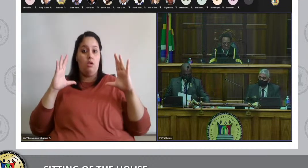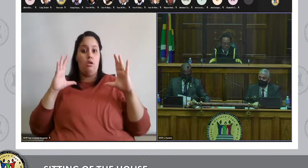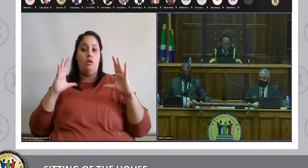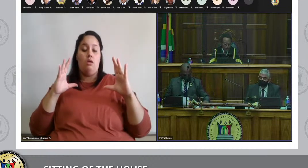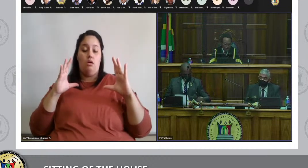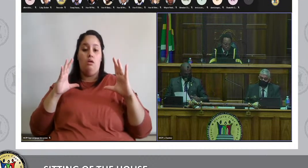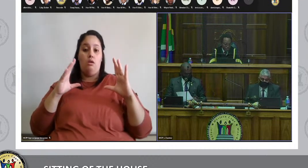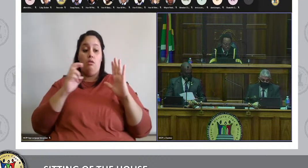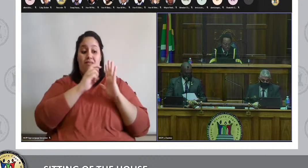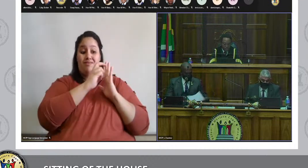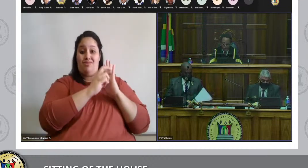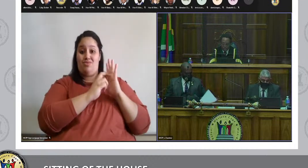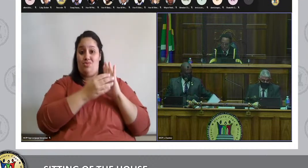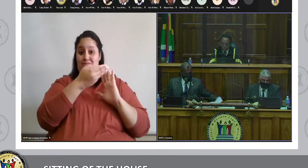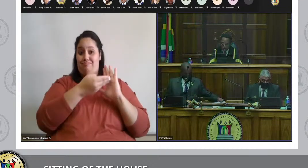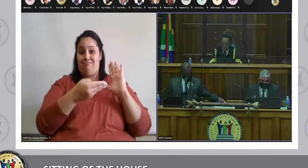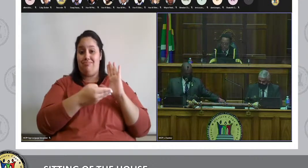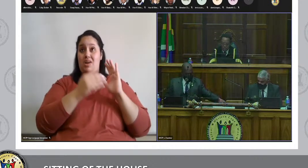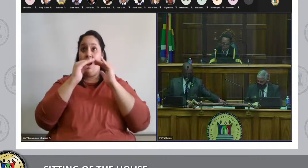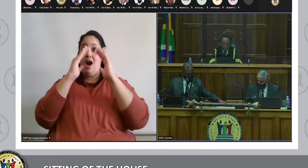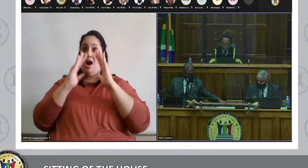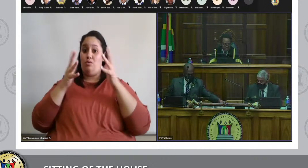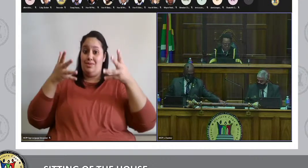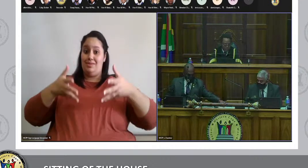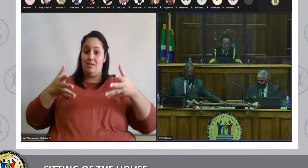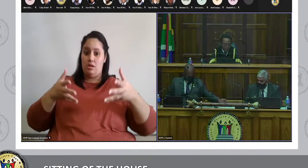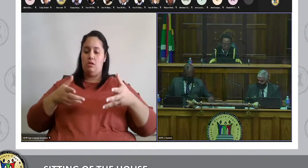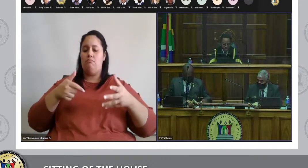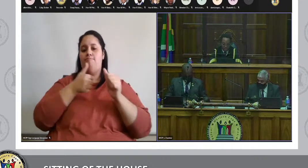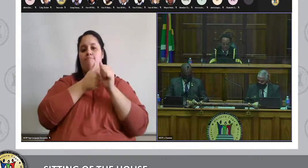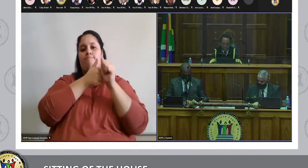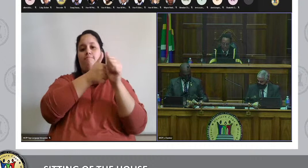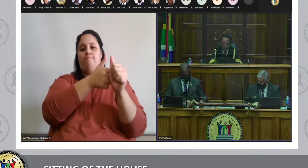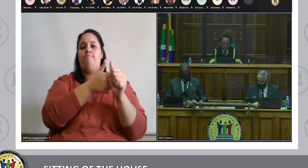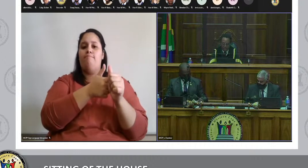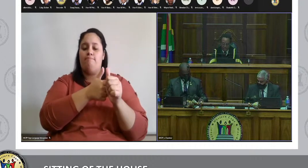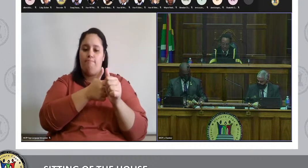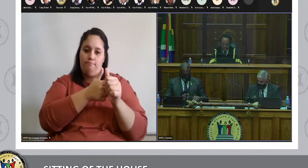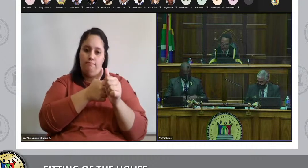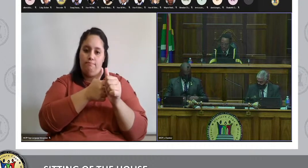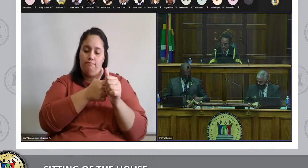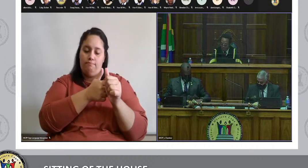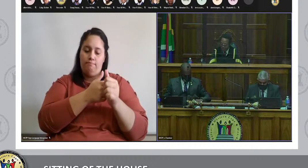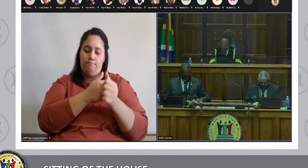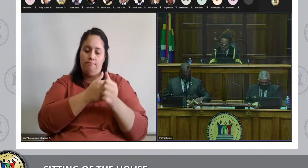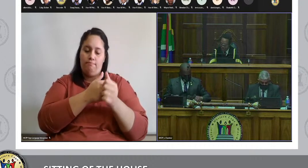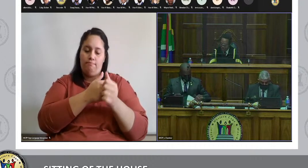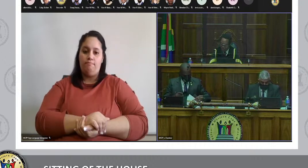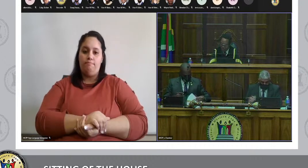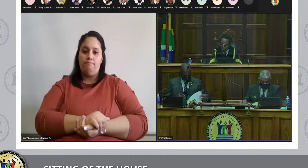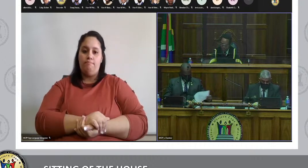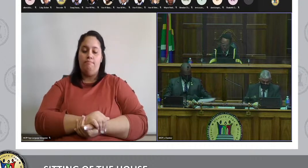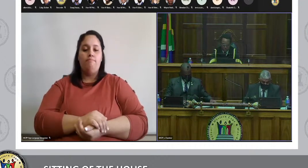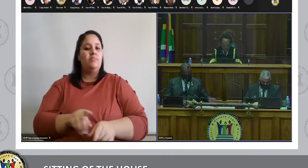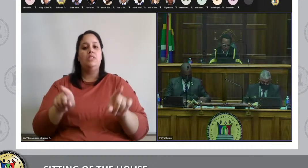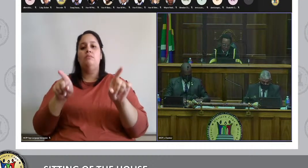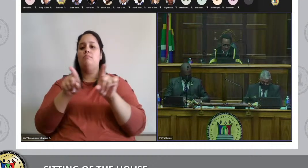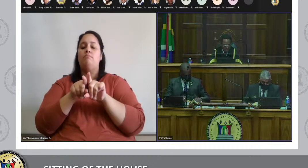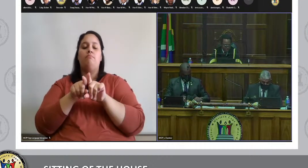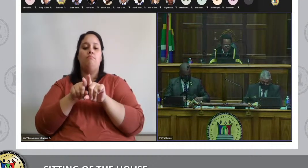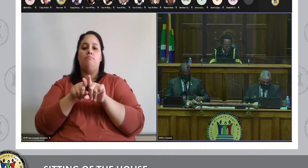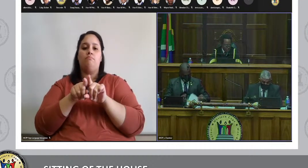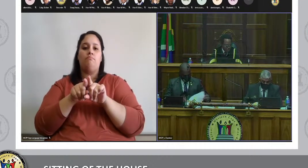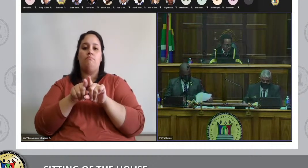fact that the rules of the House will be effected in the way that we